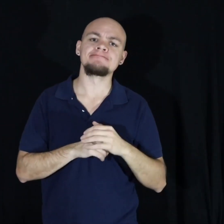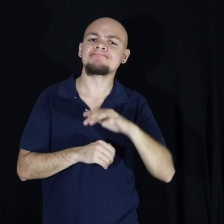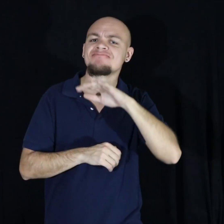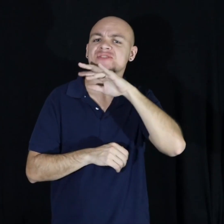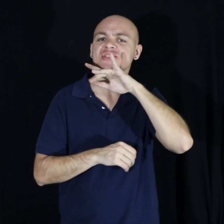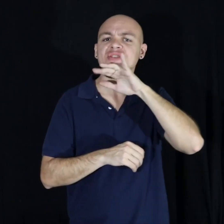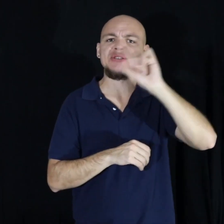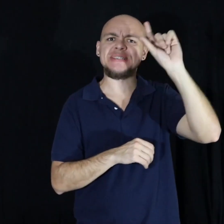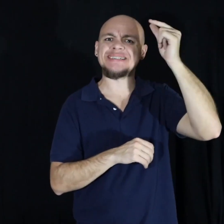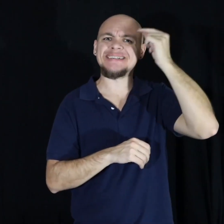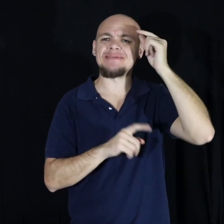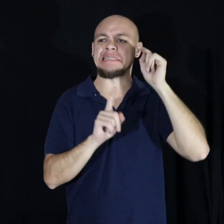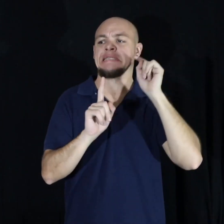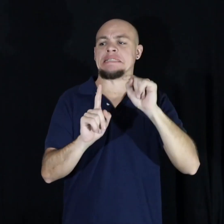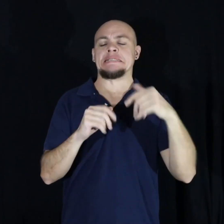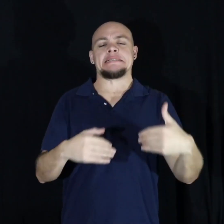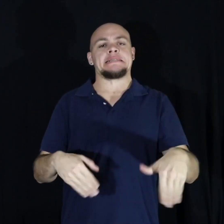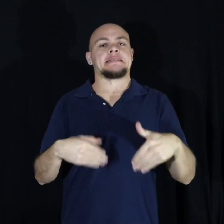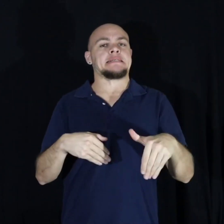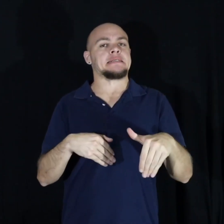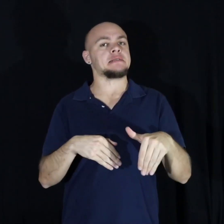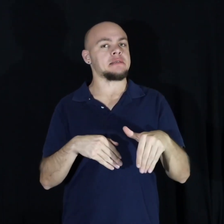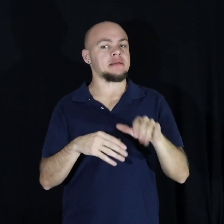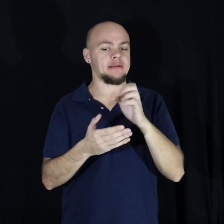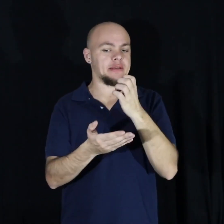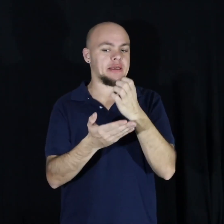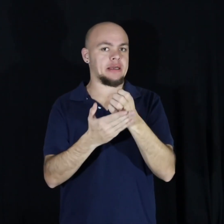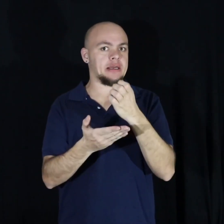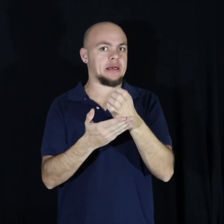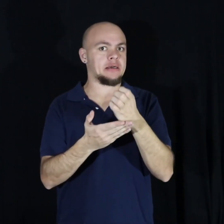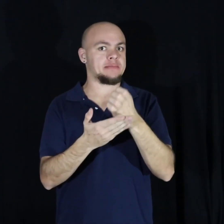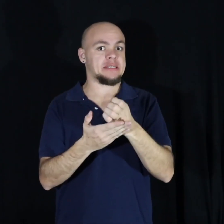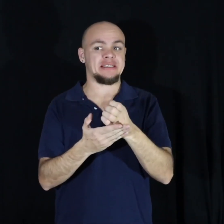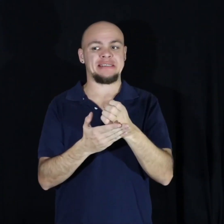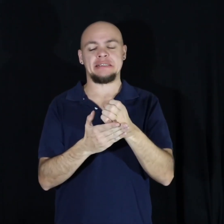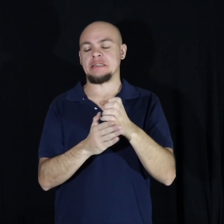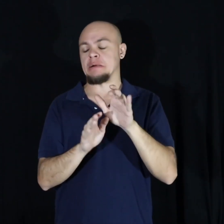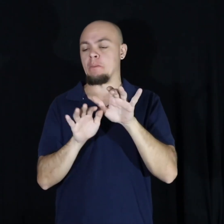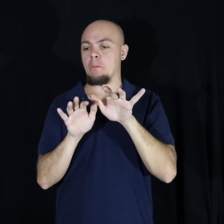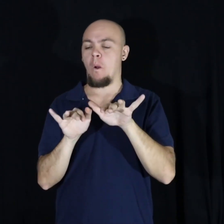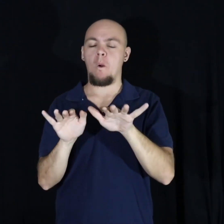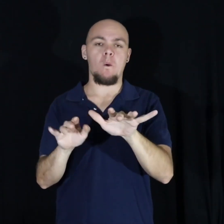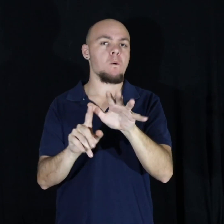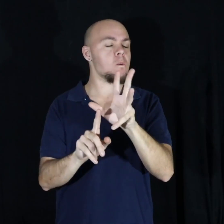Corruption has created a rippling effect in the economy of underdeveloped nations.